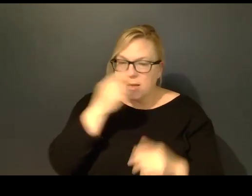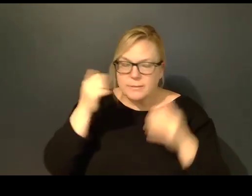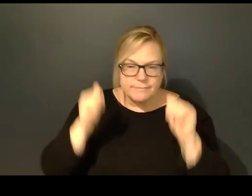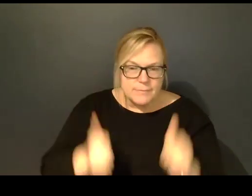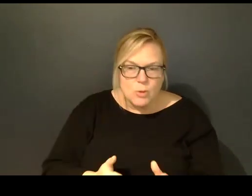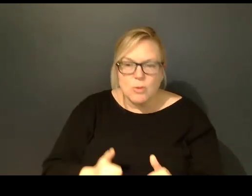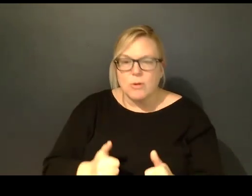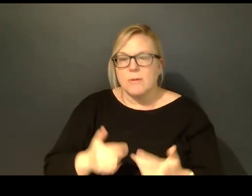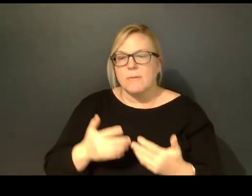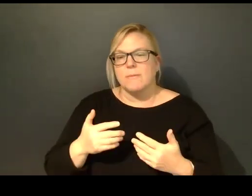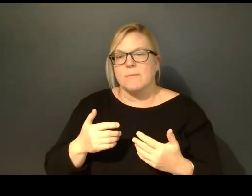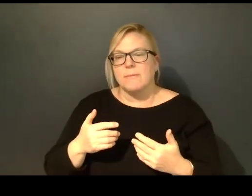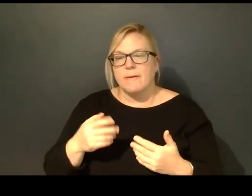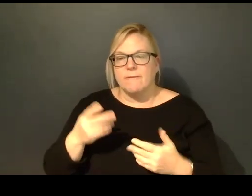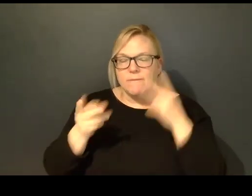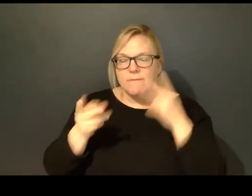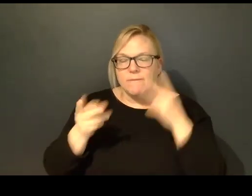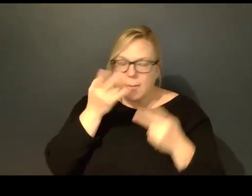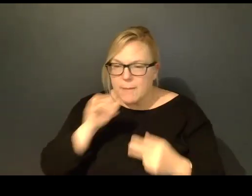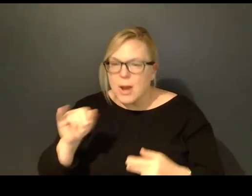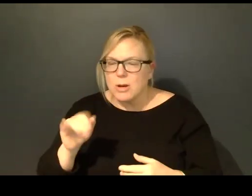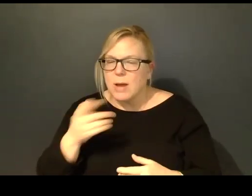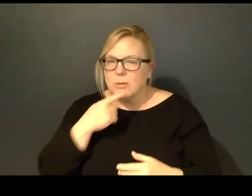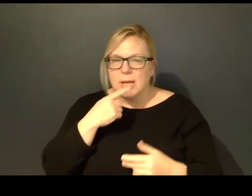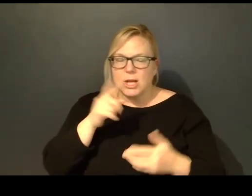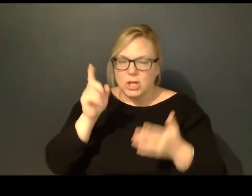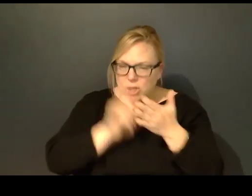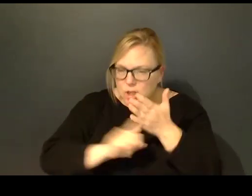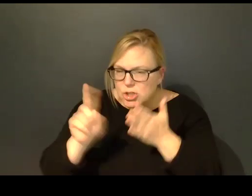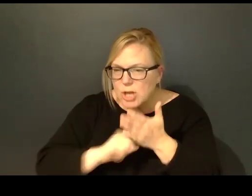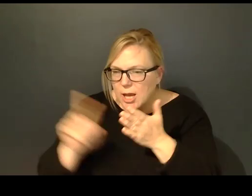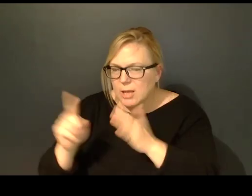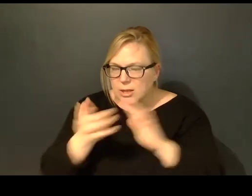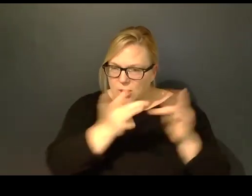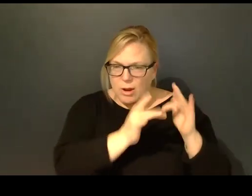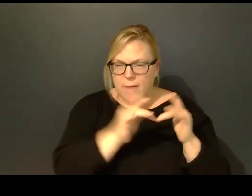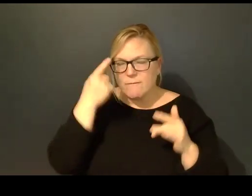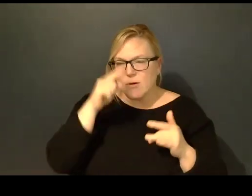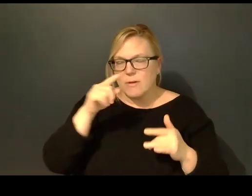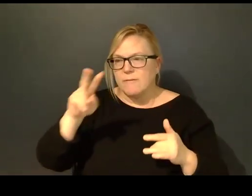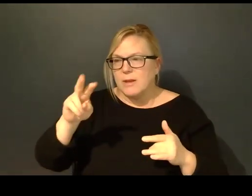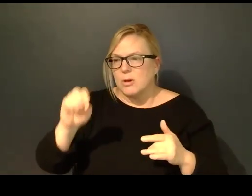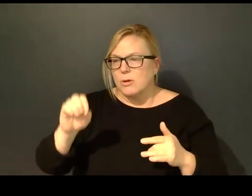I highly recommend checking the website out for under the Vocal Eye. That's